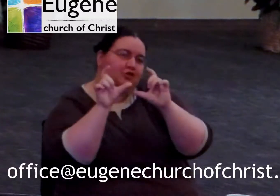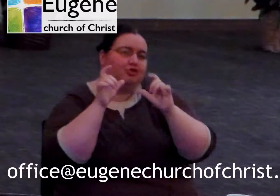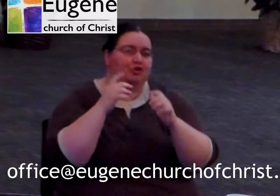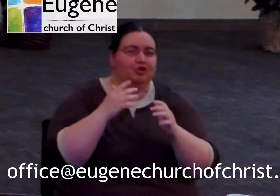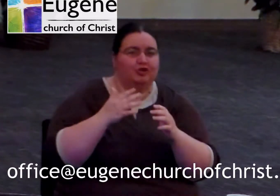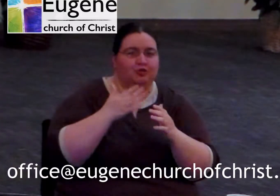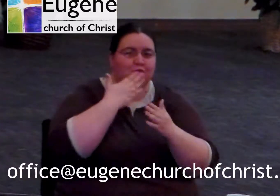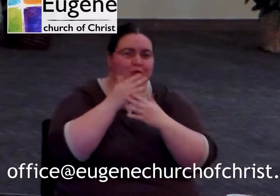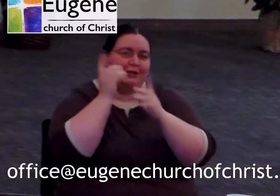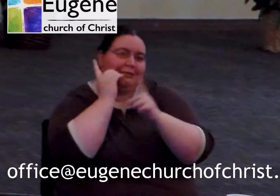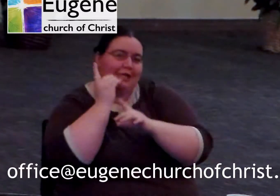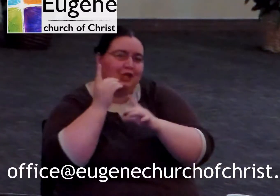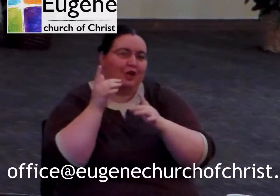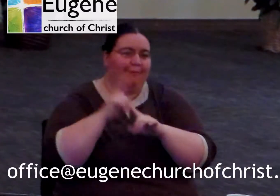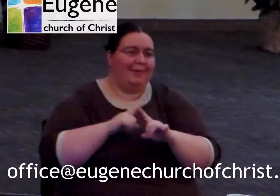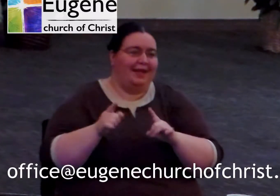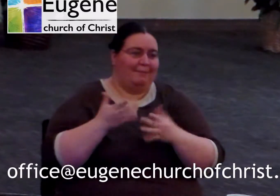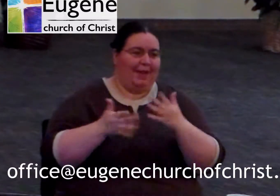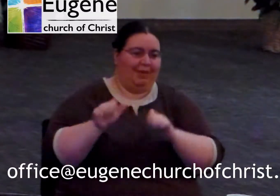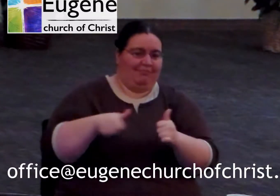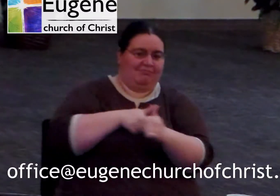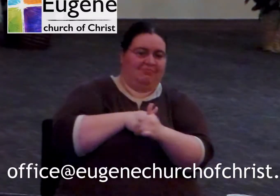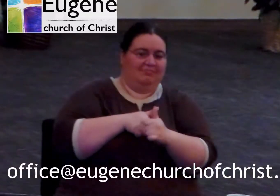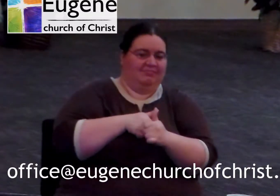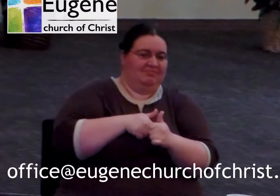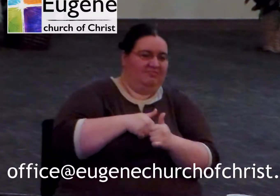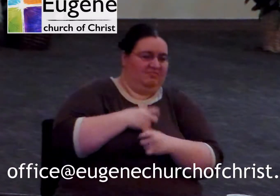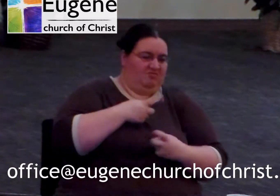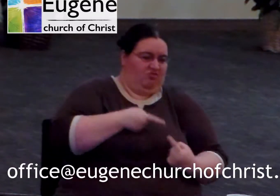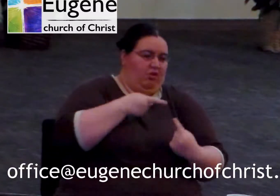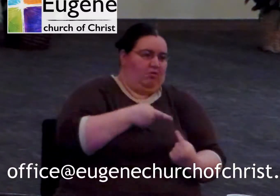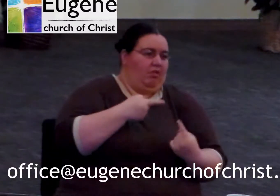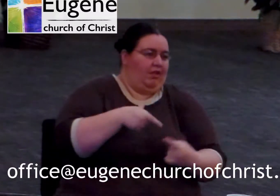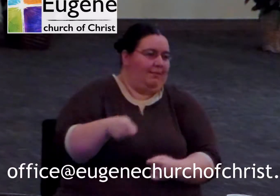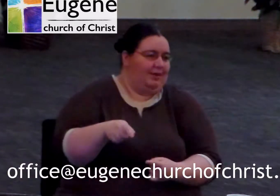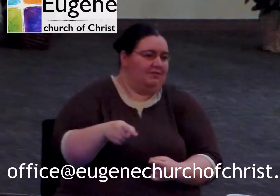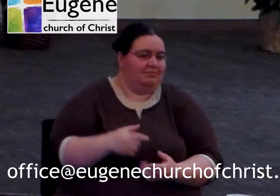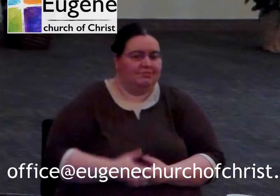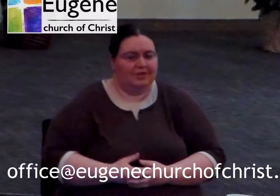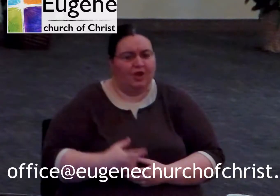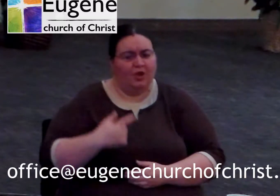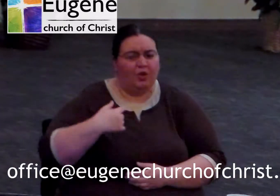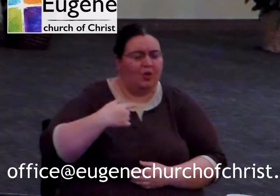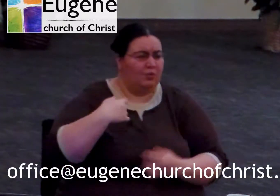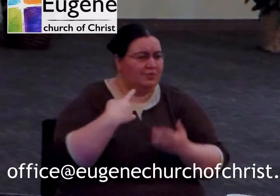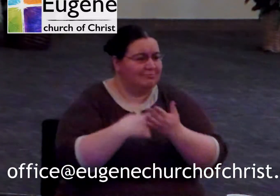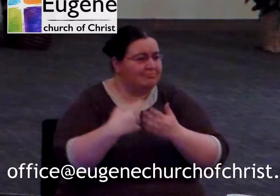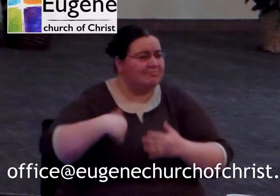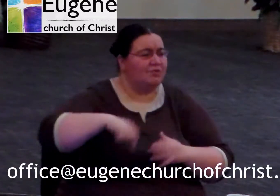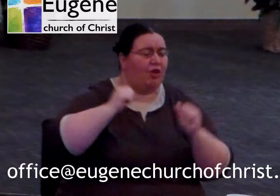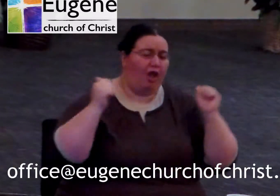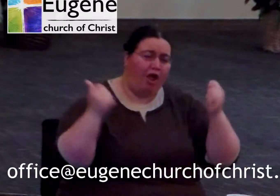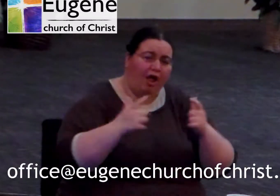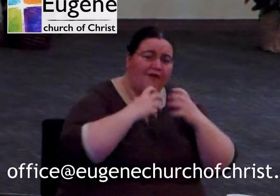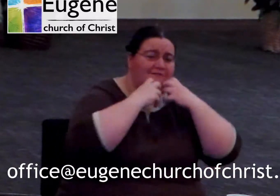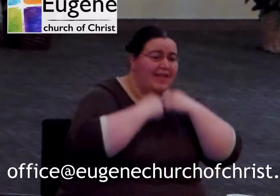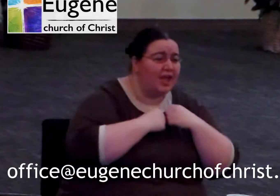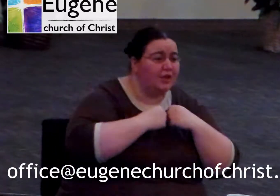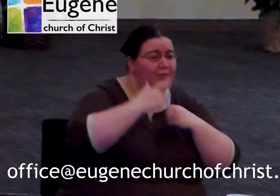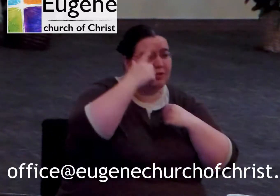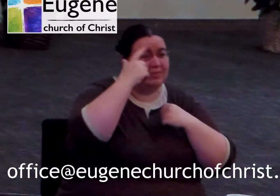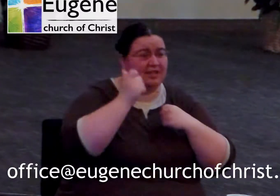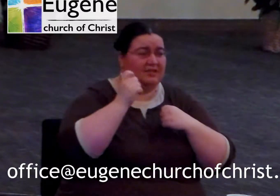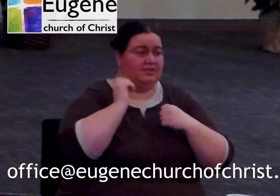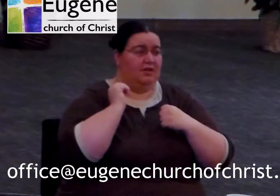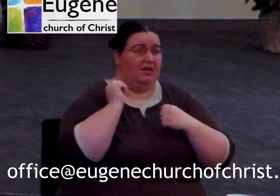those stories so that people know that they don't have to be perfect when they go and approach Christ. And then Brian talked about during class that